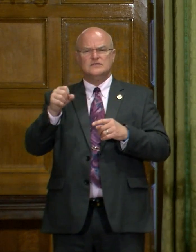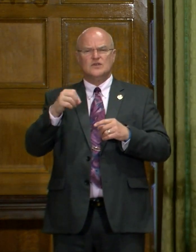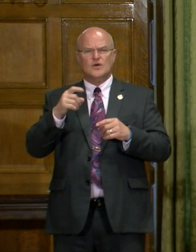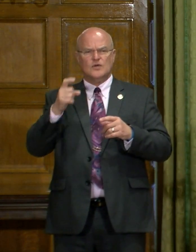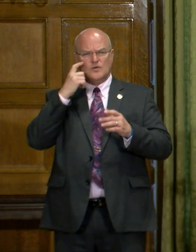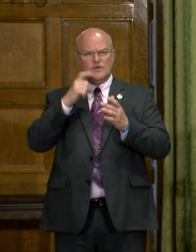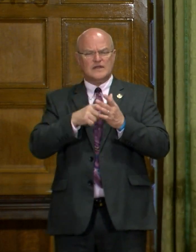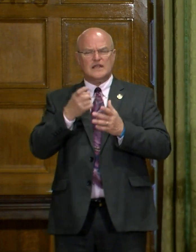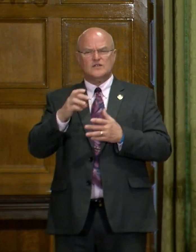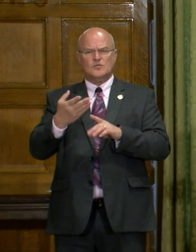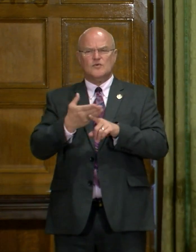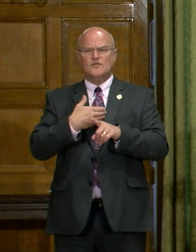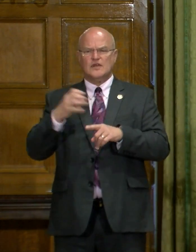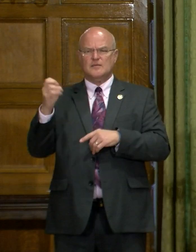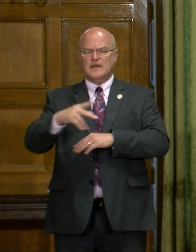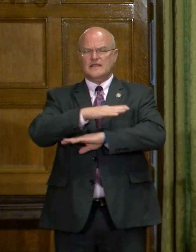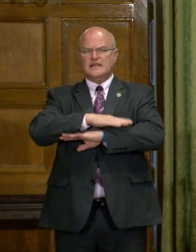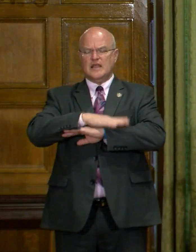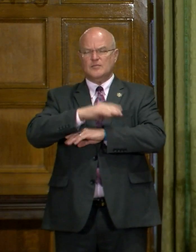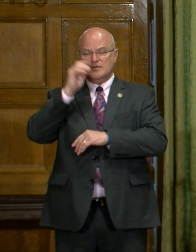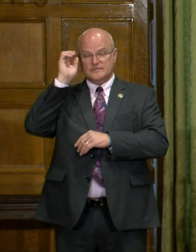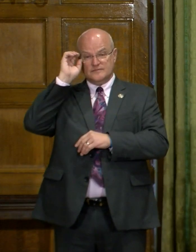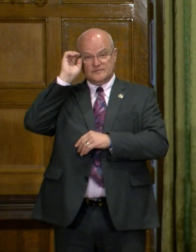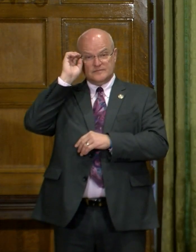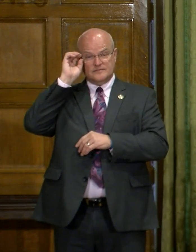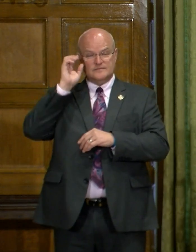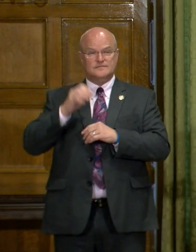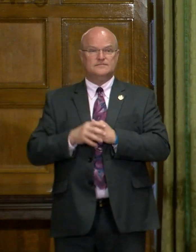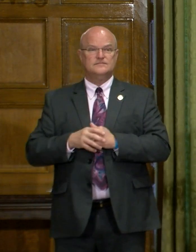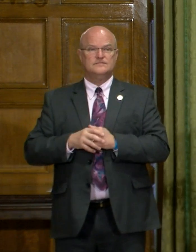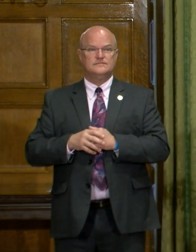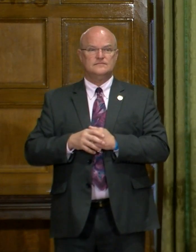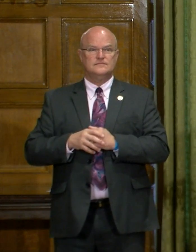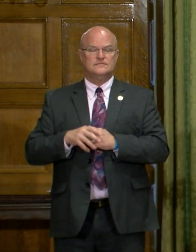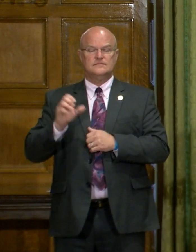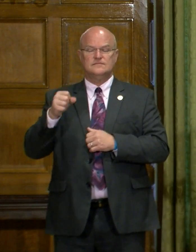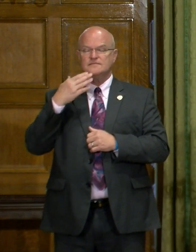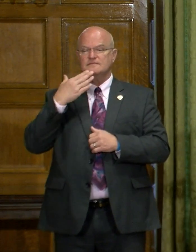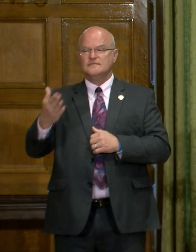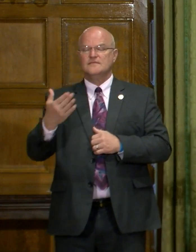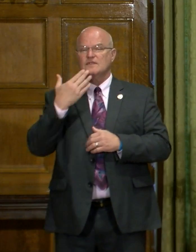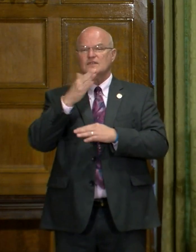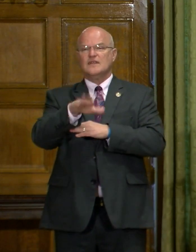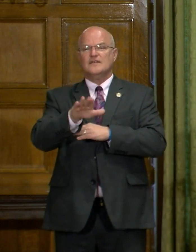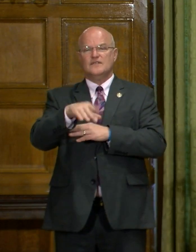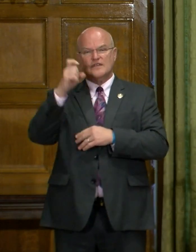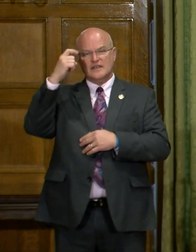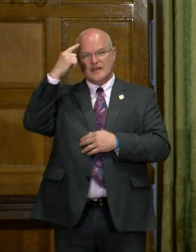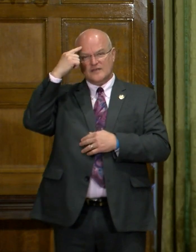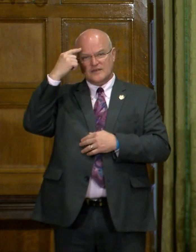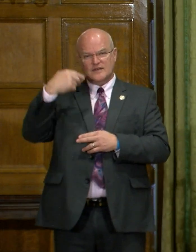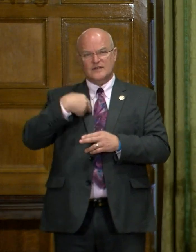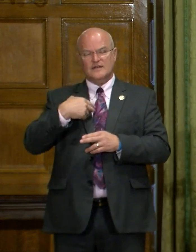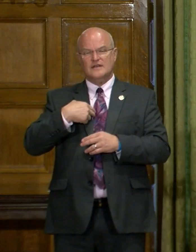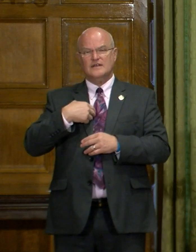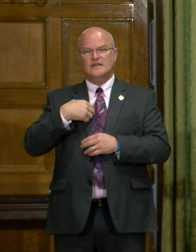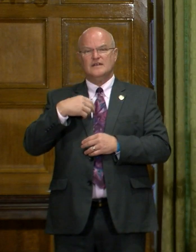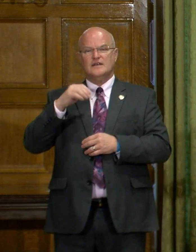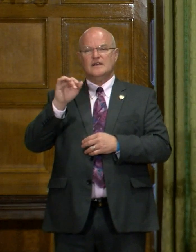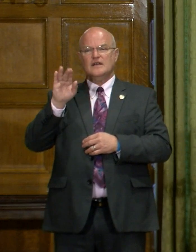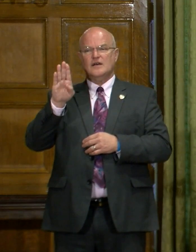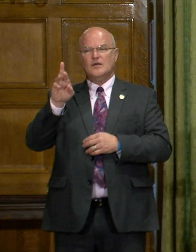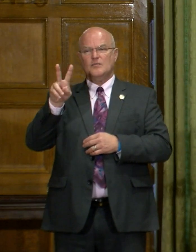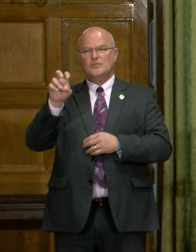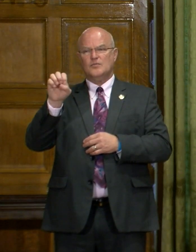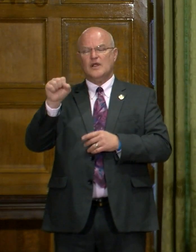so I want to recognize her before we come back to the table. Yes, thank you. Good afternoon, Governor Hutchinson. My name is Shakari Briggs. I'm